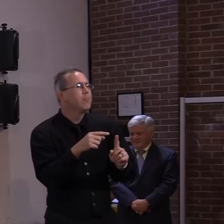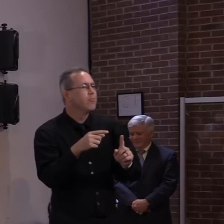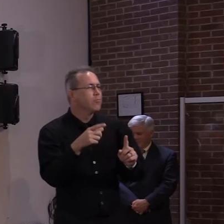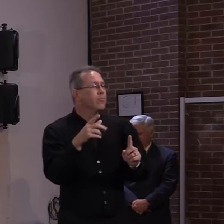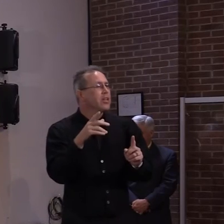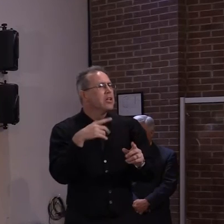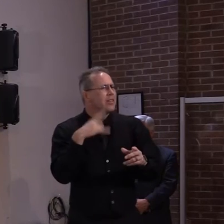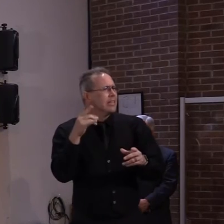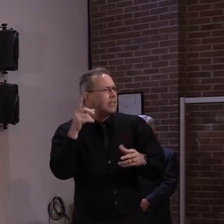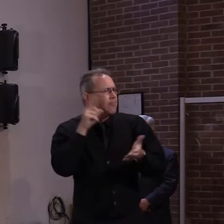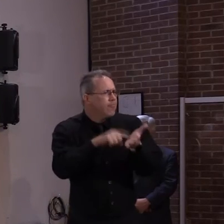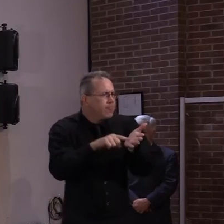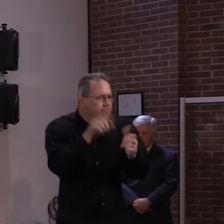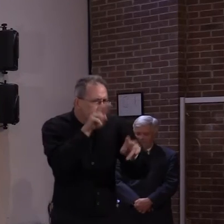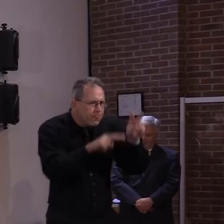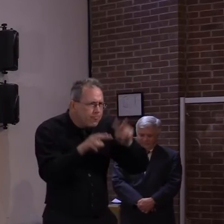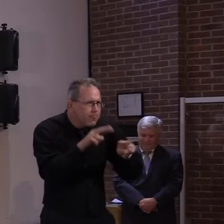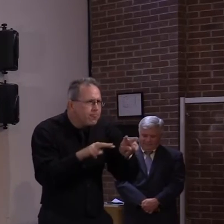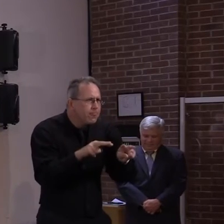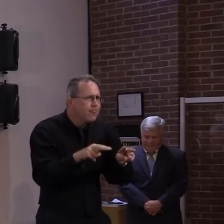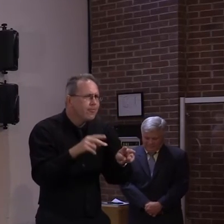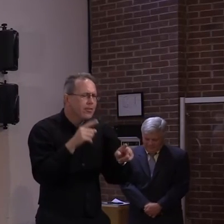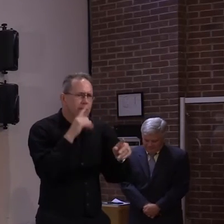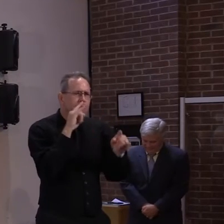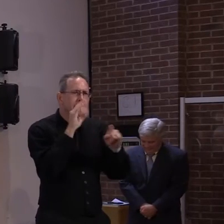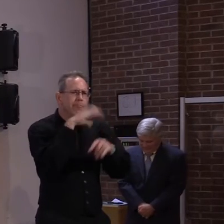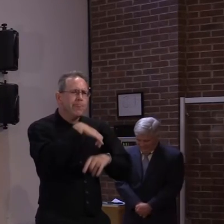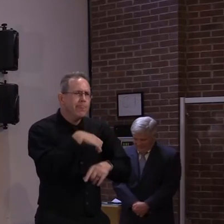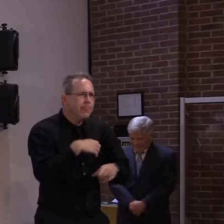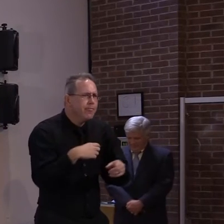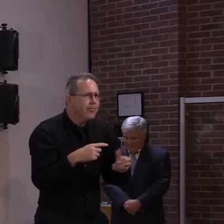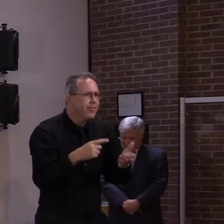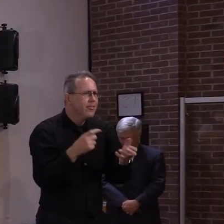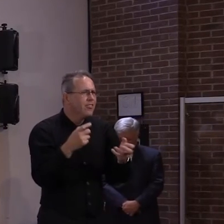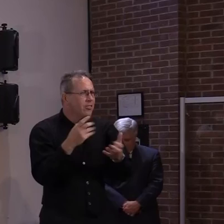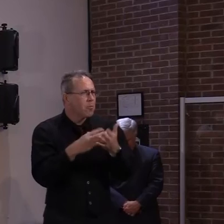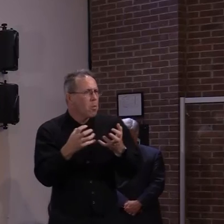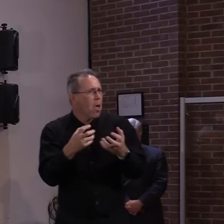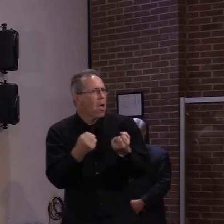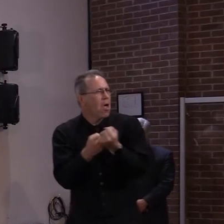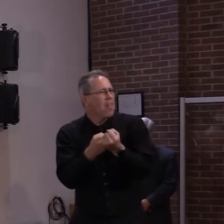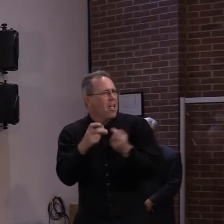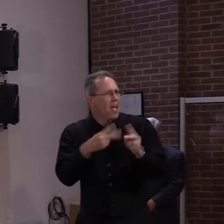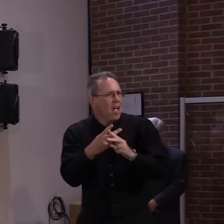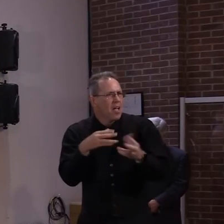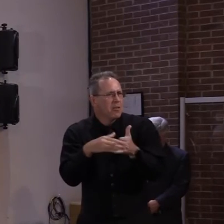use the word, polarizing, with advocates on either side.